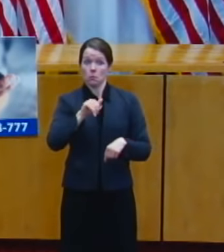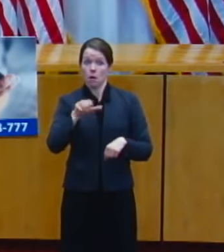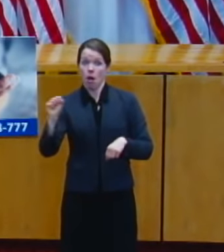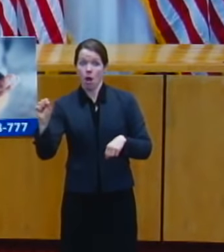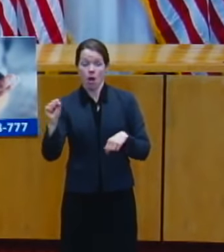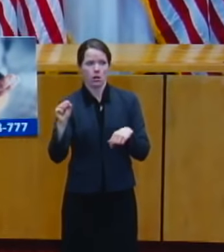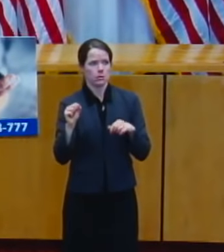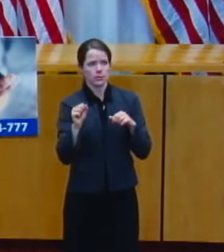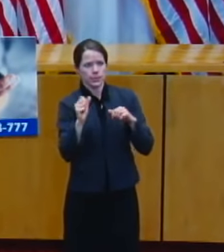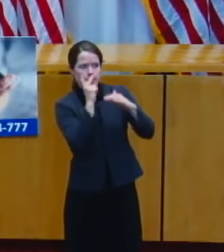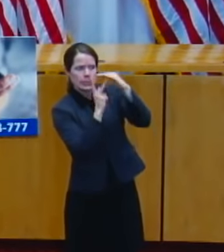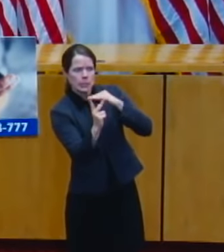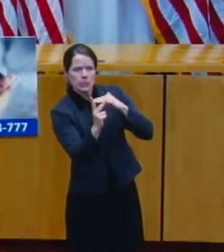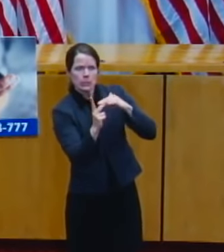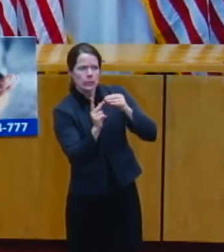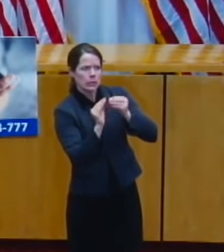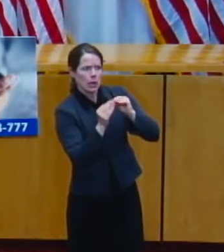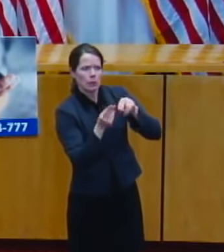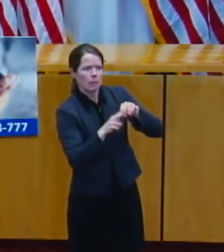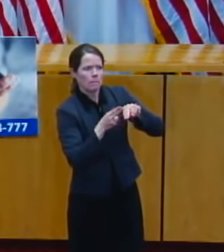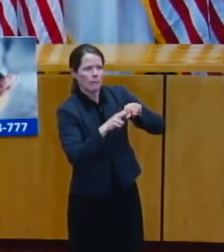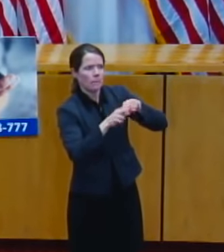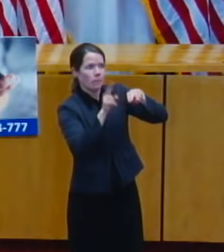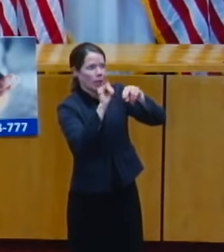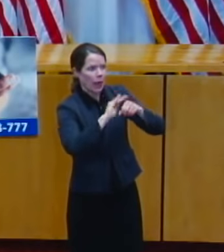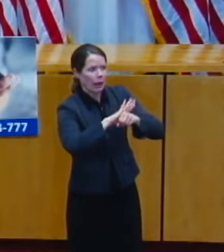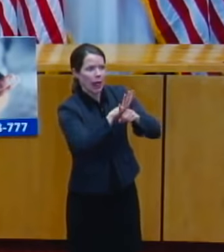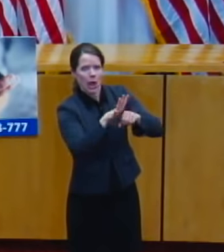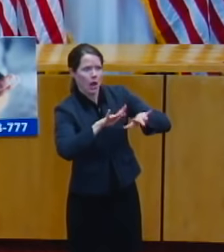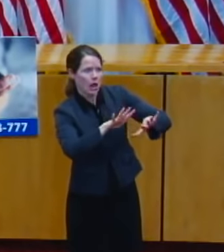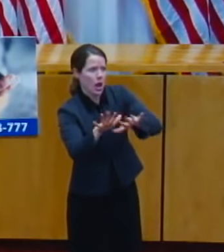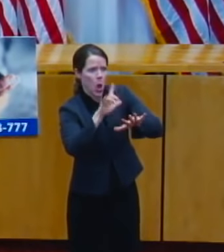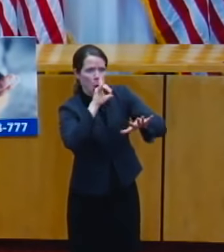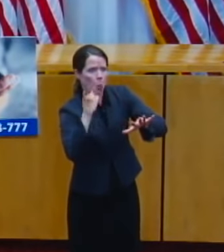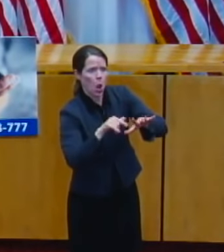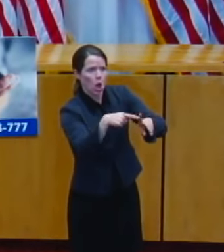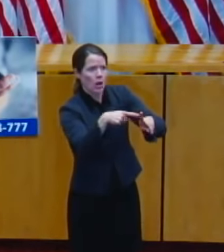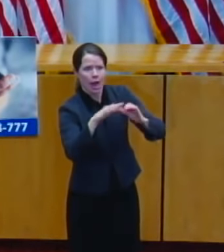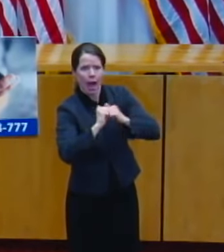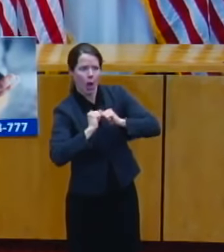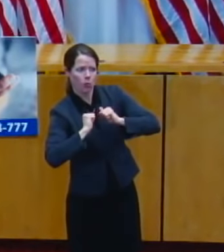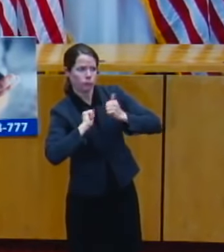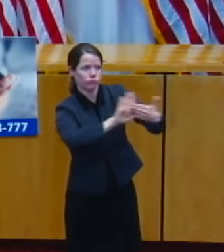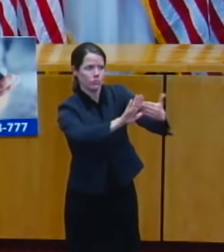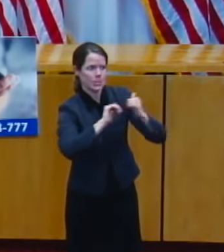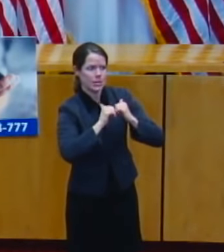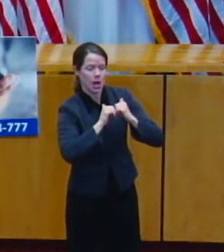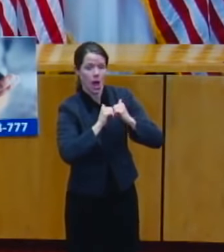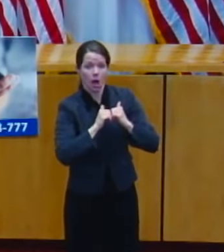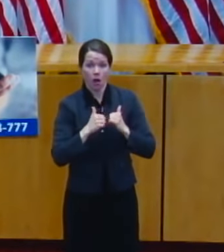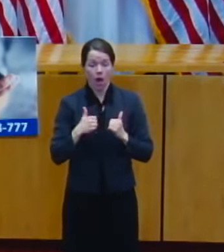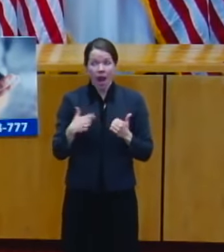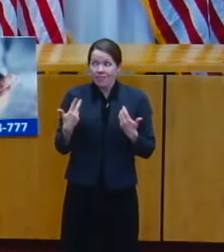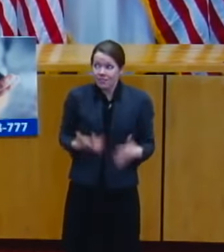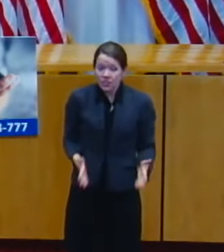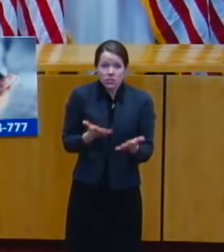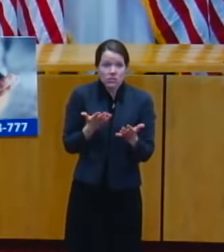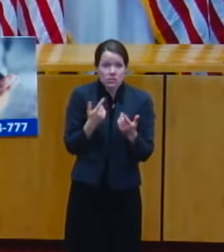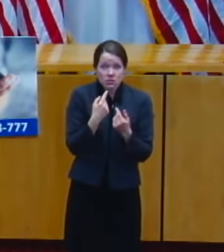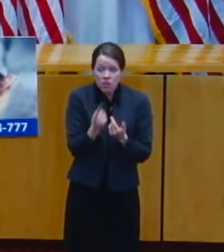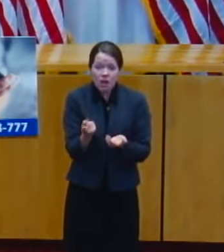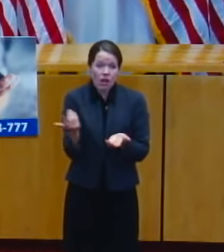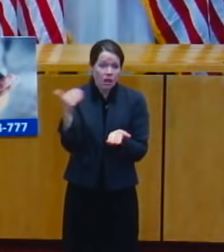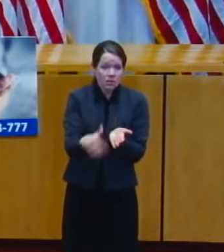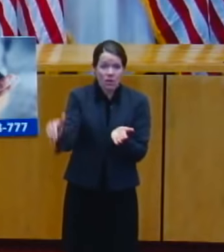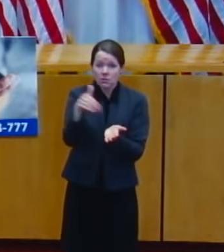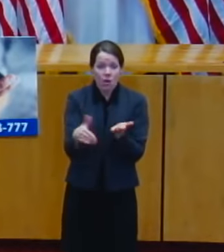unprecedented virus here. And all we know about the future of this is really what we've seen in